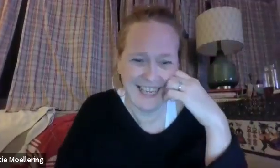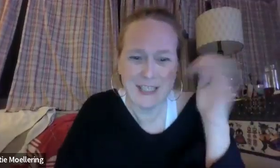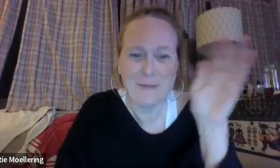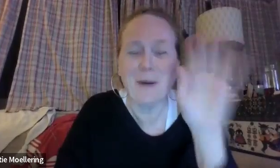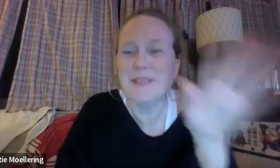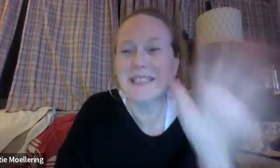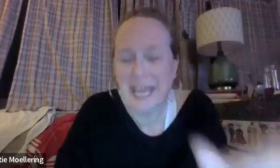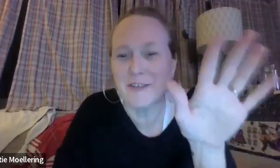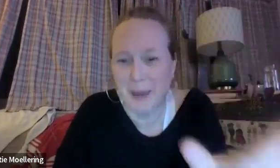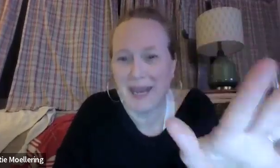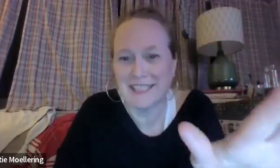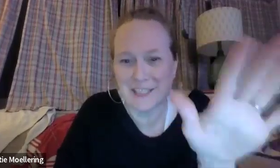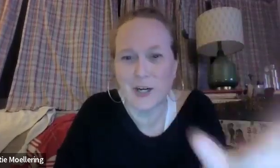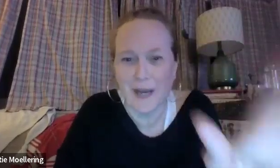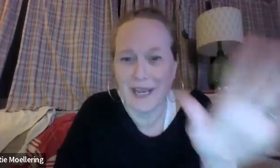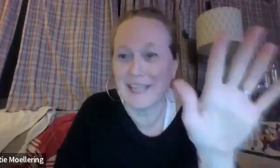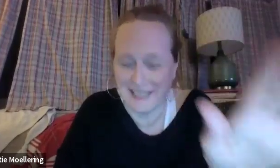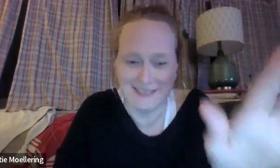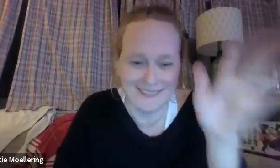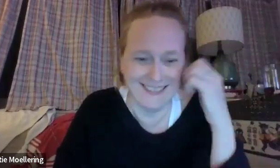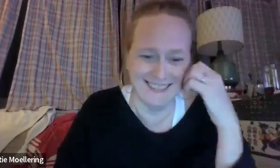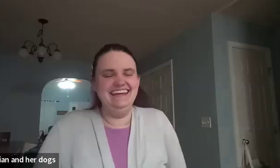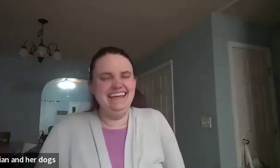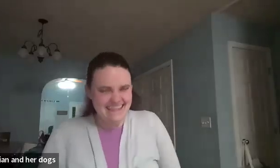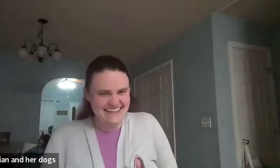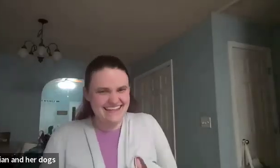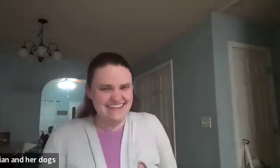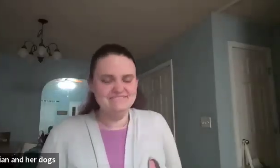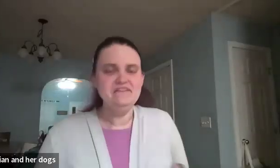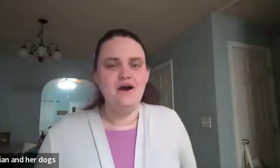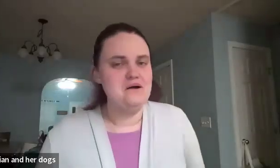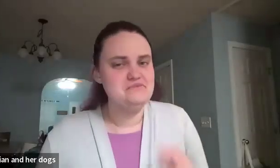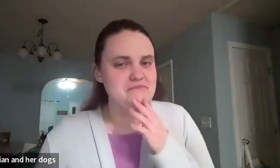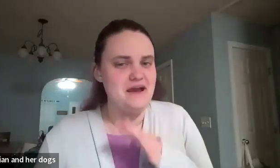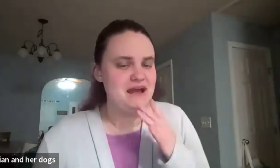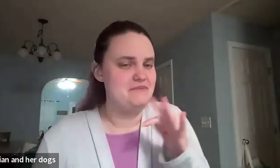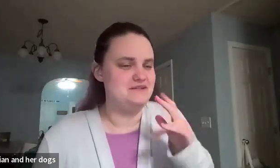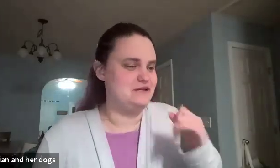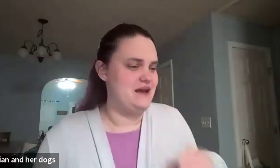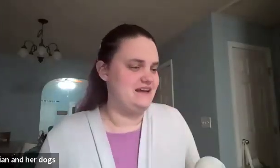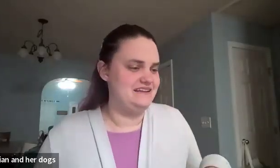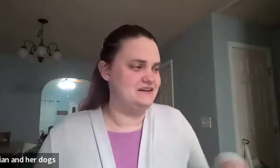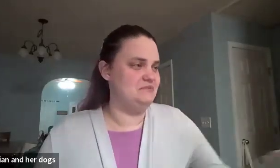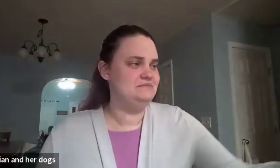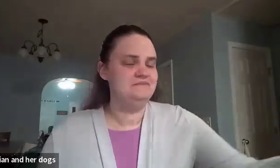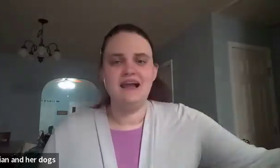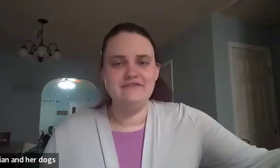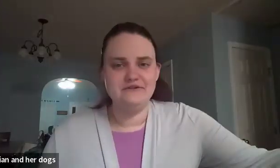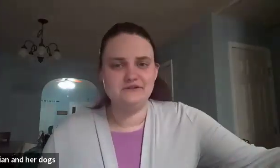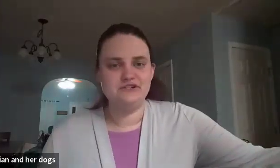This is my only safe space to talk about a kitten. Oh, I'm pretty bad. My habits are pretty bad. It's I never will